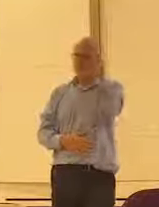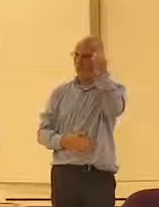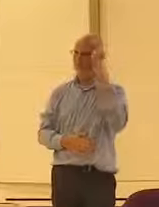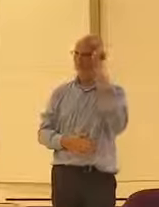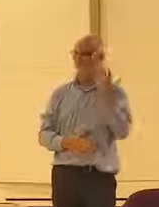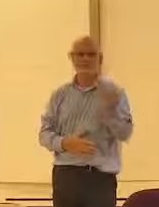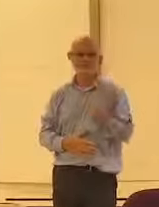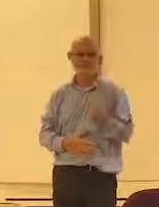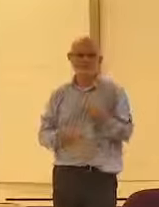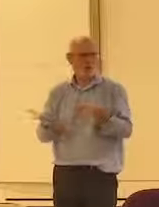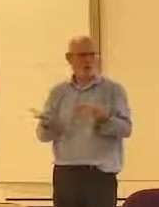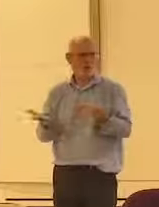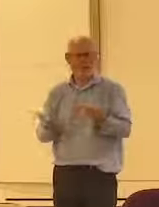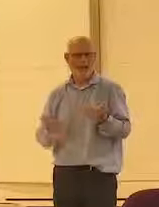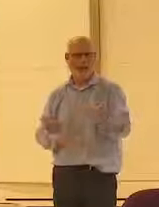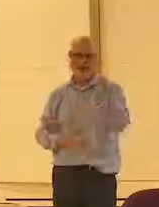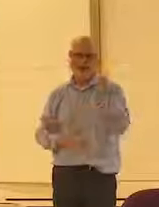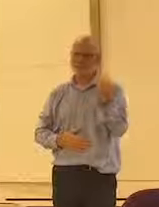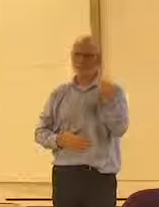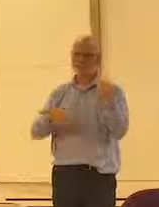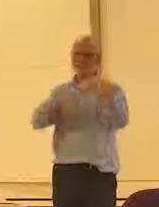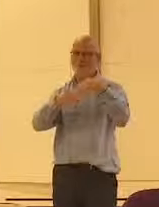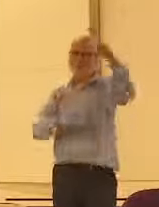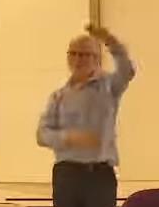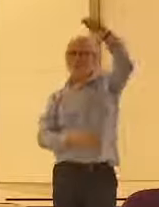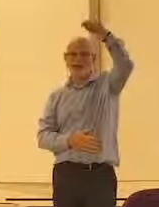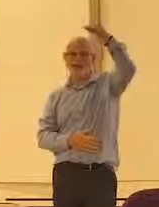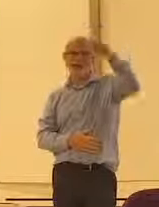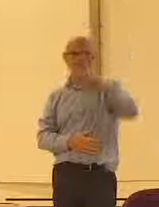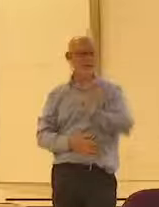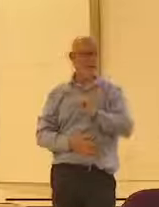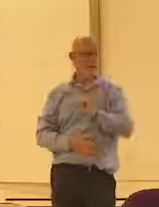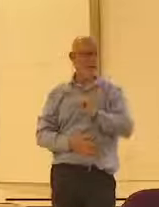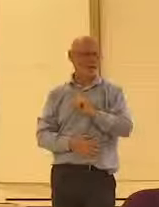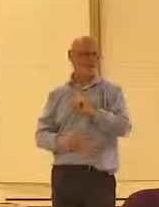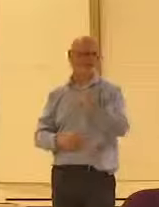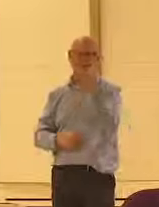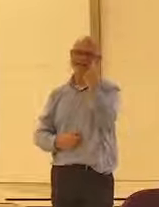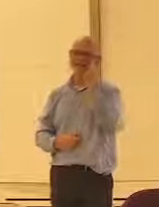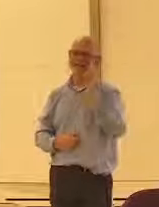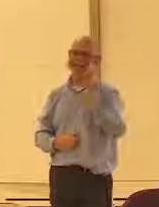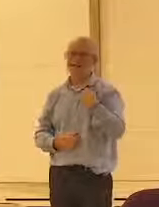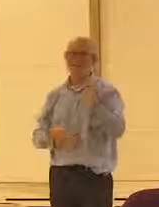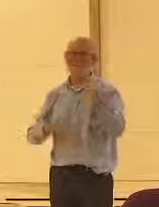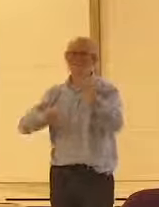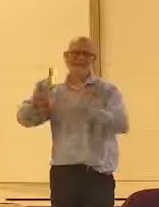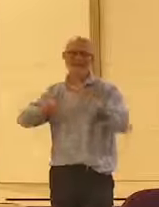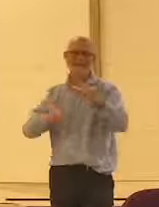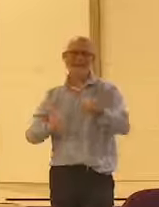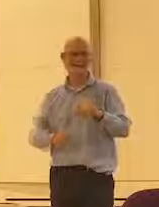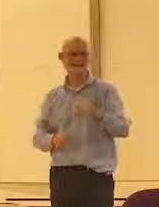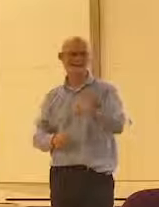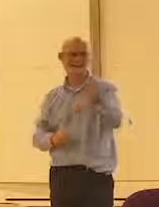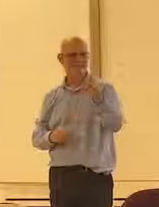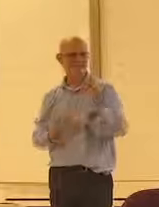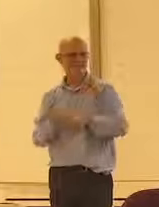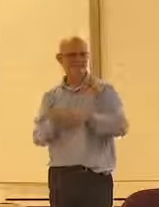etc. What do they know about deaf people? I think that deaf people should be involved at this higher